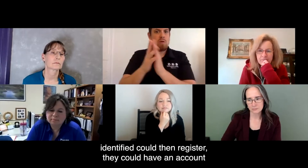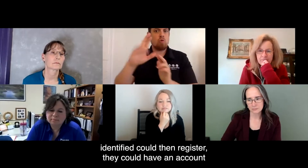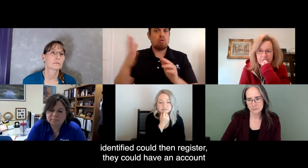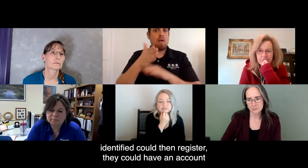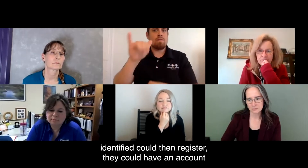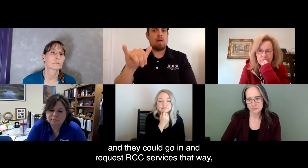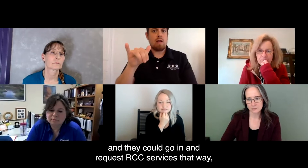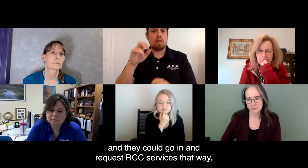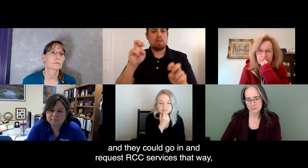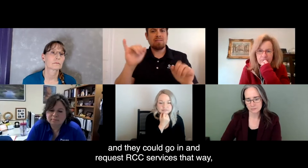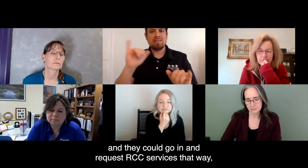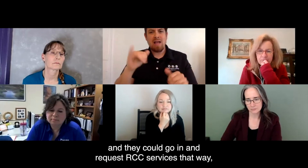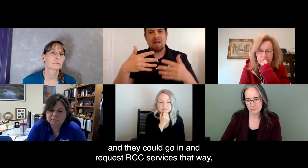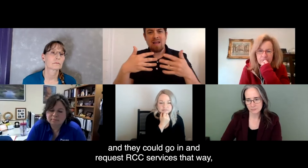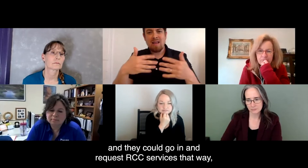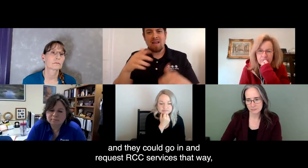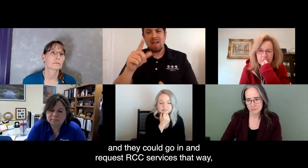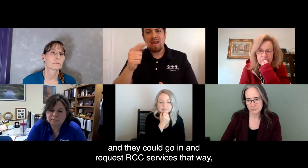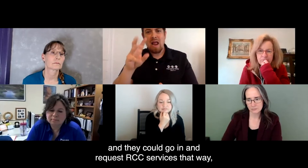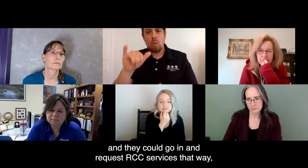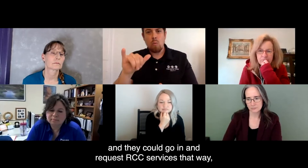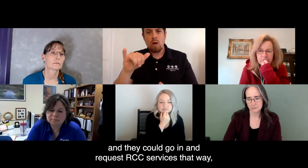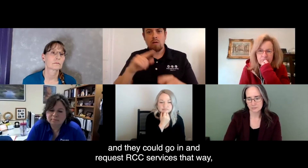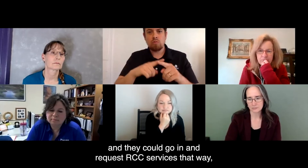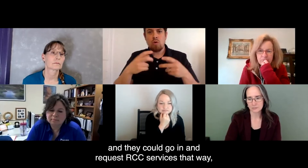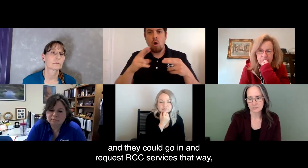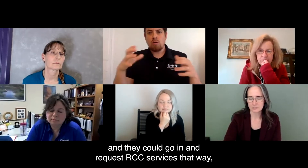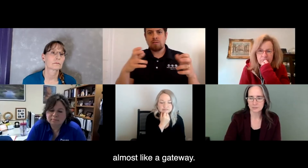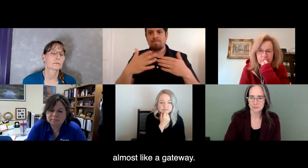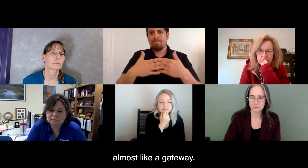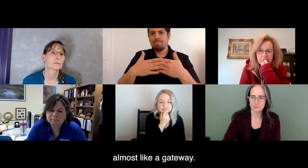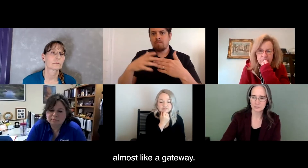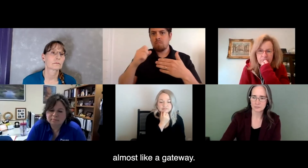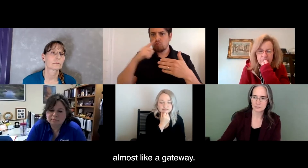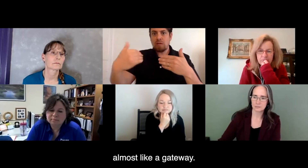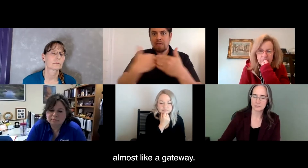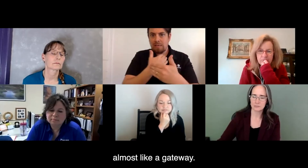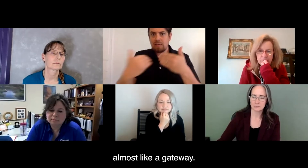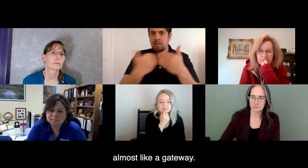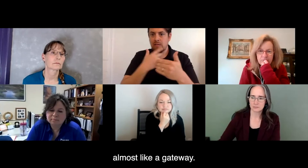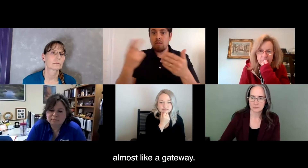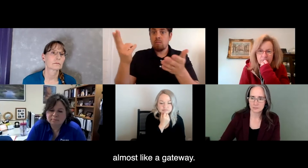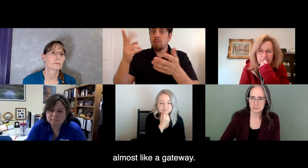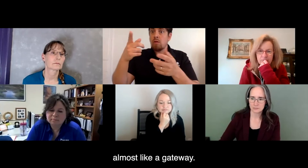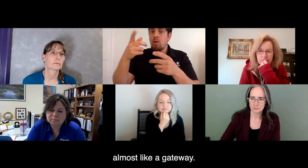could have an account, and they could go in and request RTT services that way, almost like a gateway.